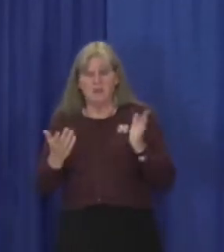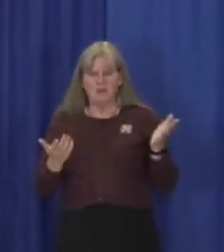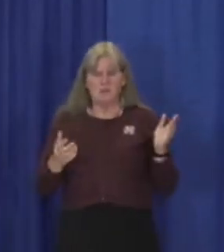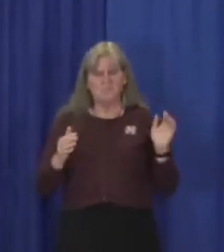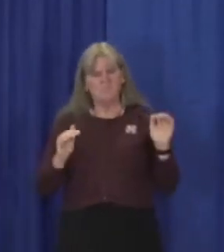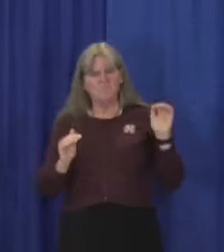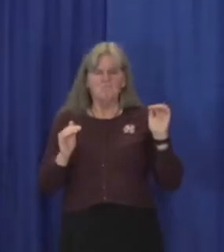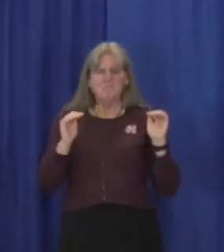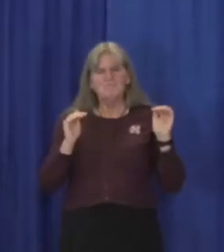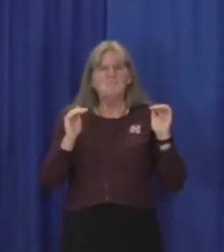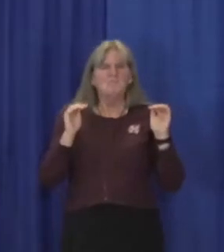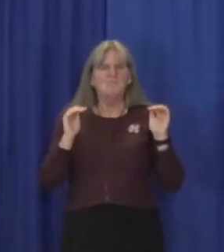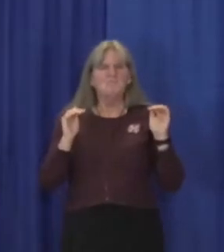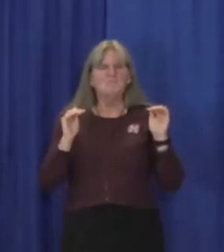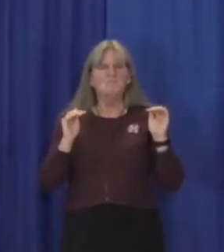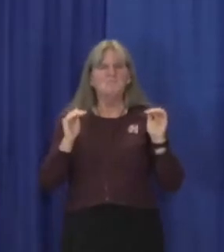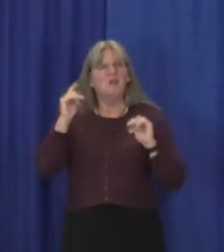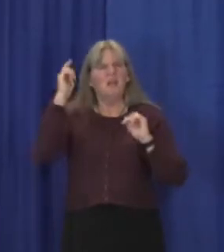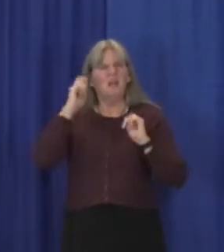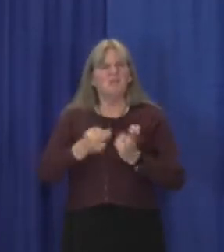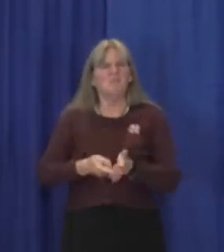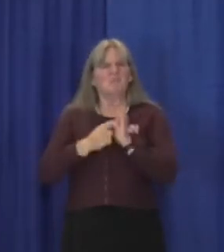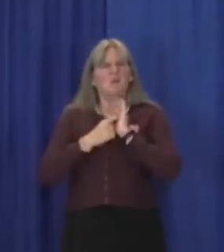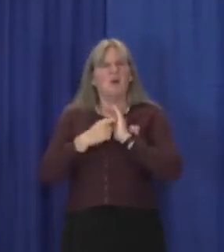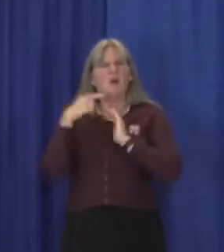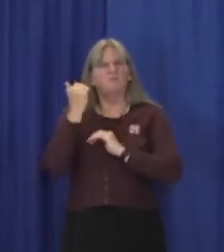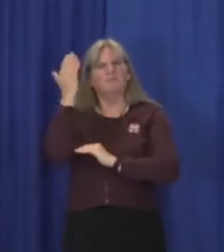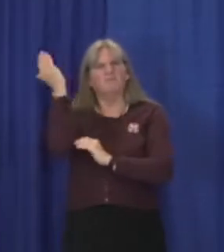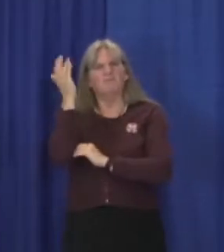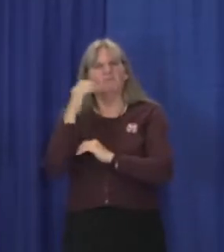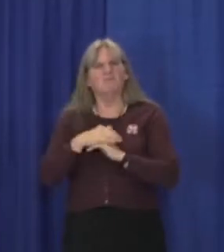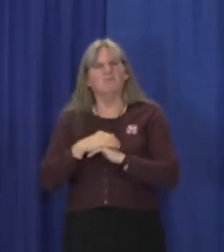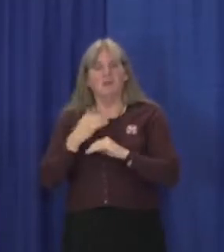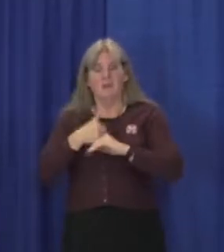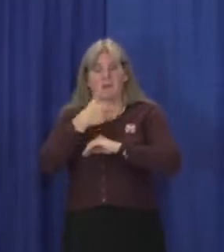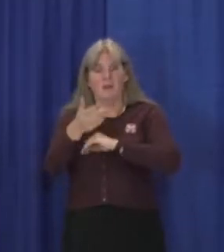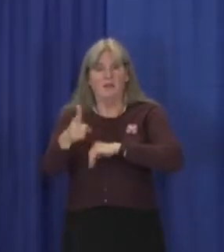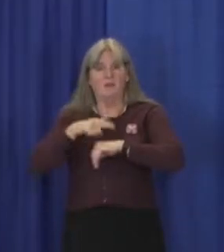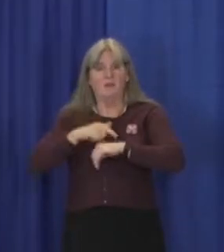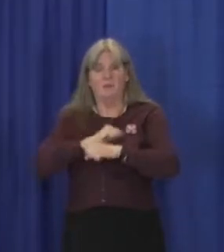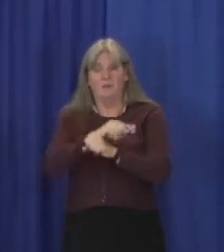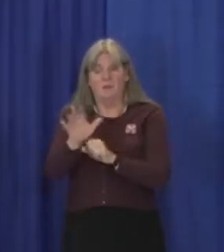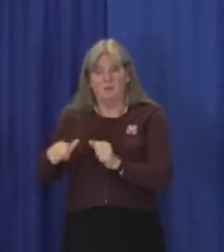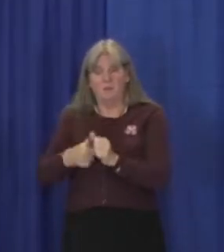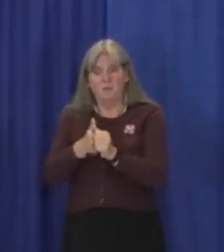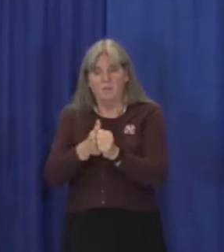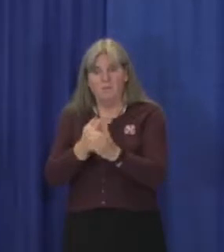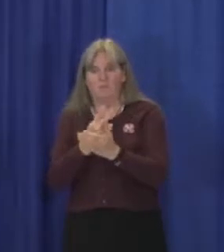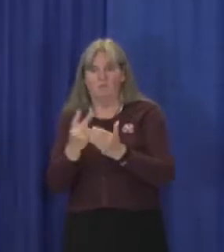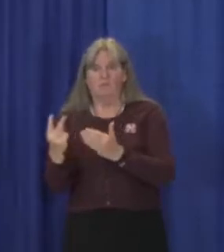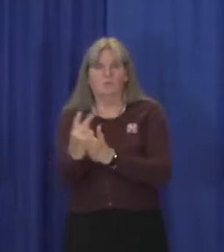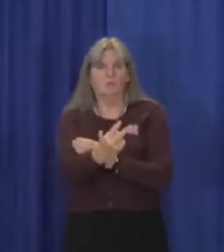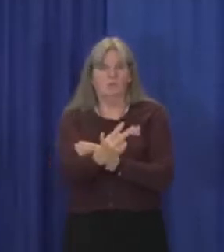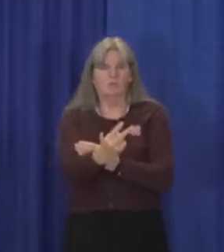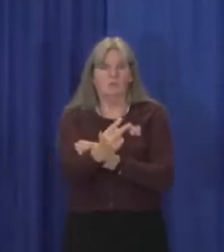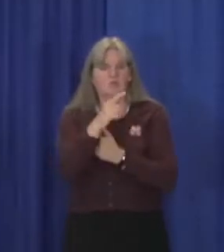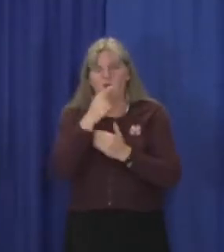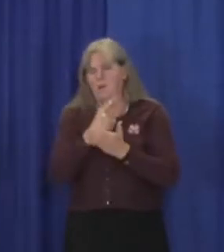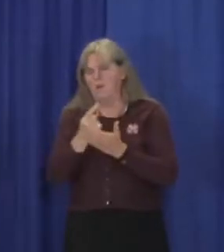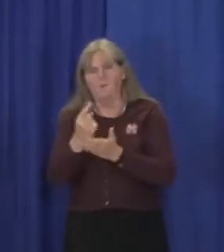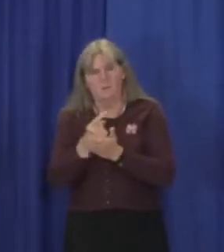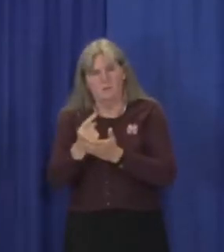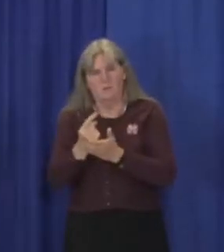to stabilize. As such, our next COVID-19 live update will be in 2 weeks from now instead of in 1